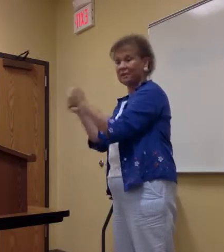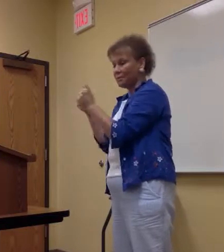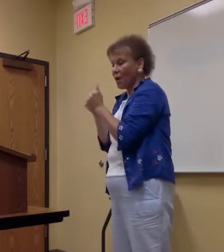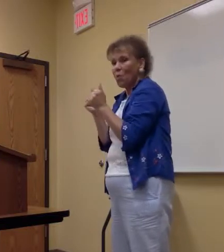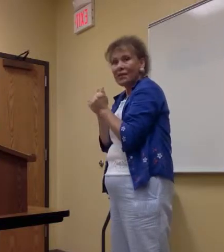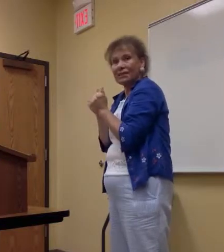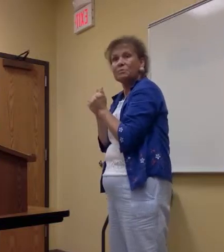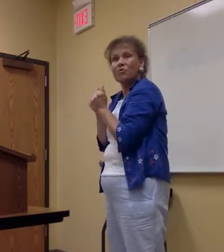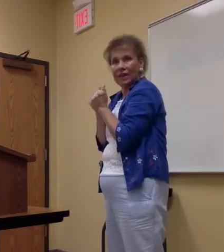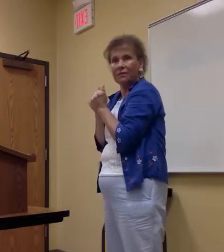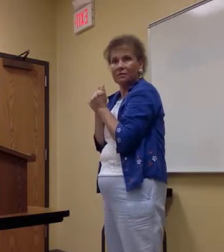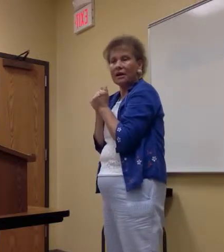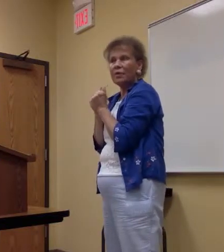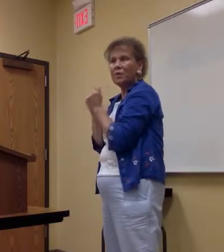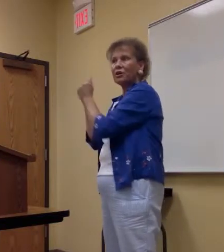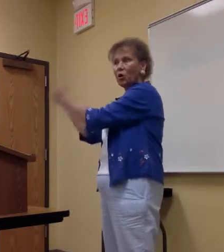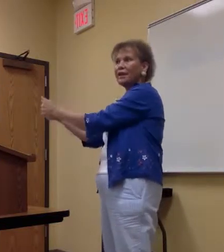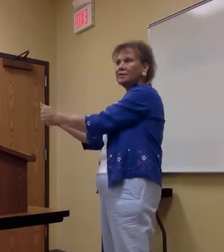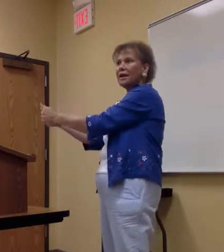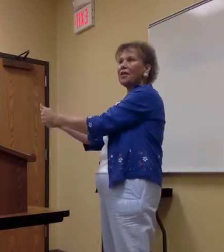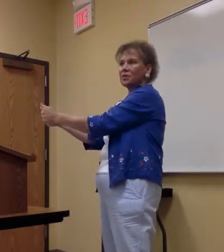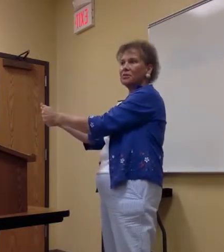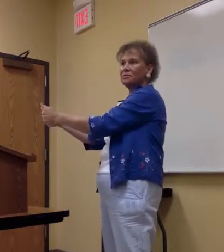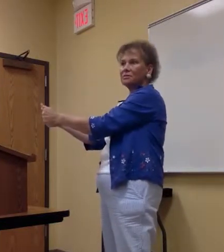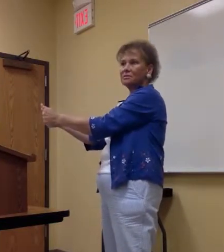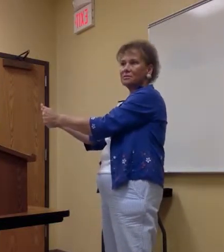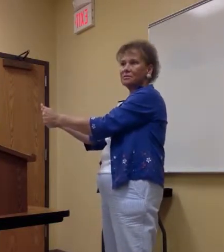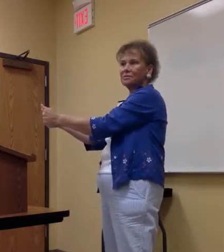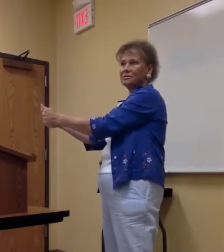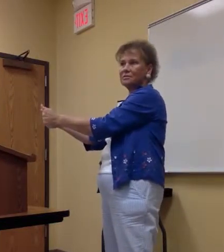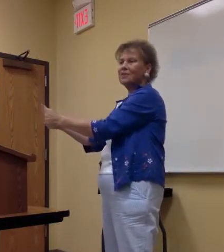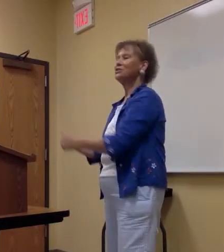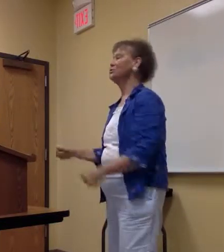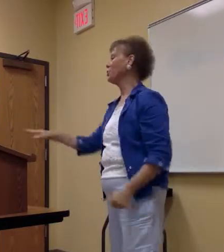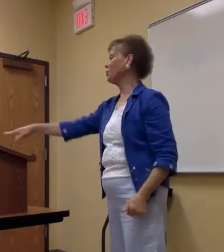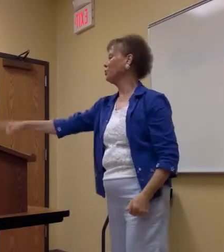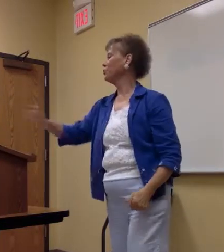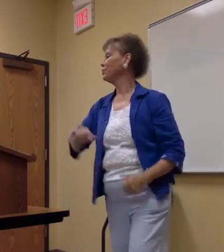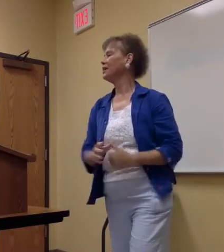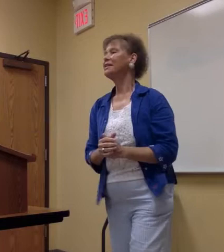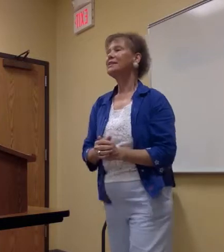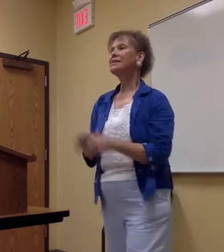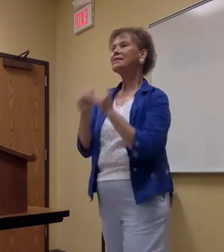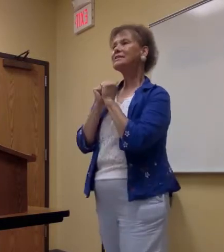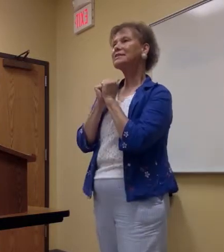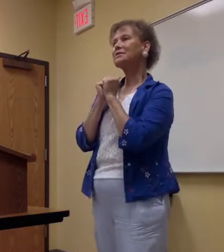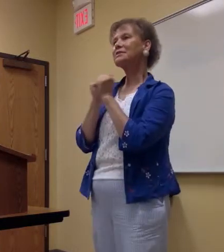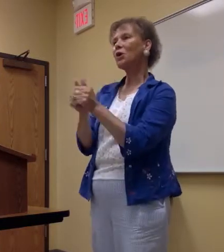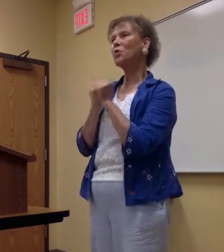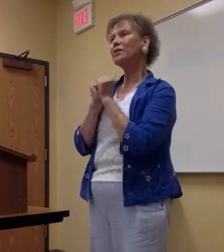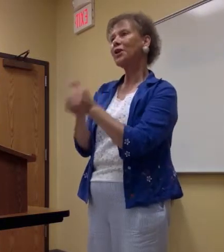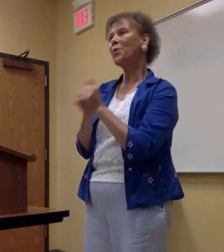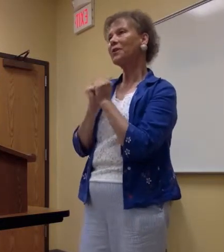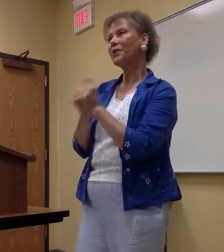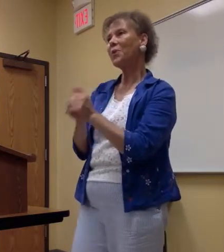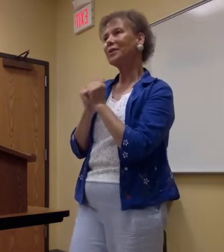We are going together. So this is go with, go with, go with, go with. What are they doing?